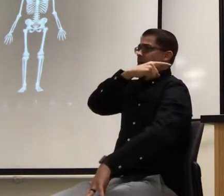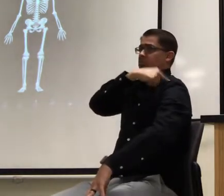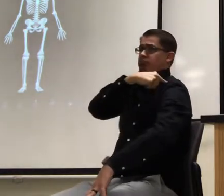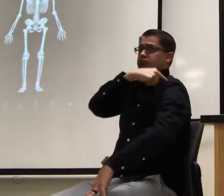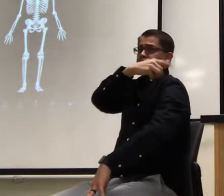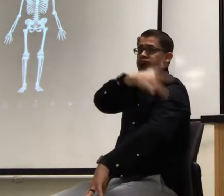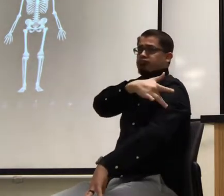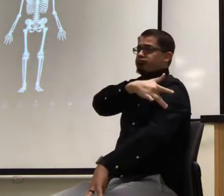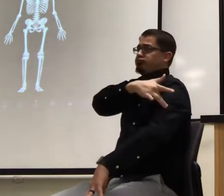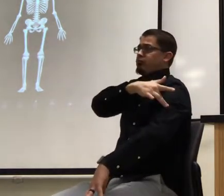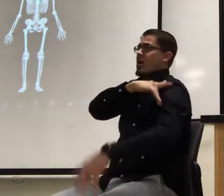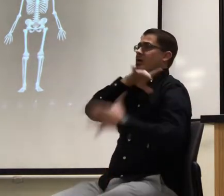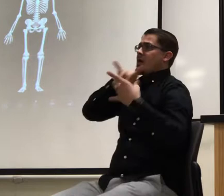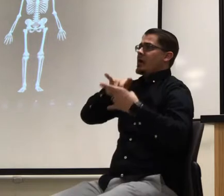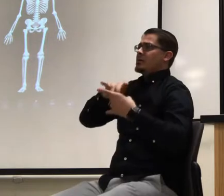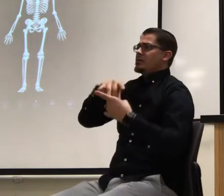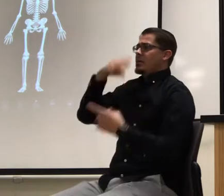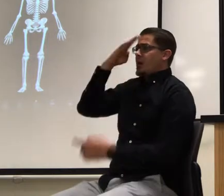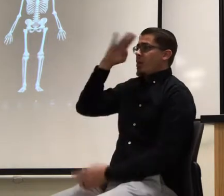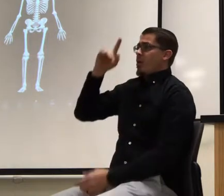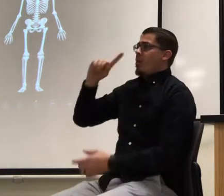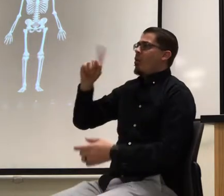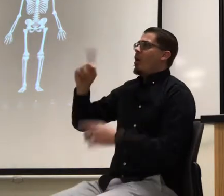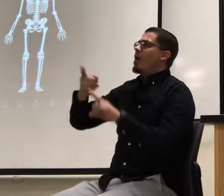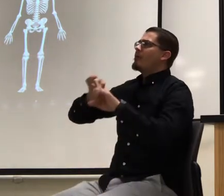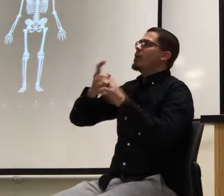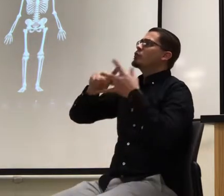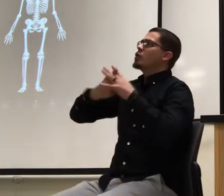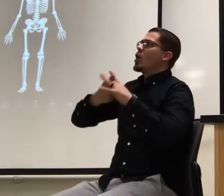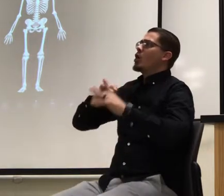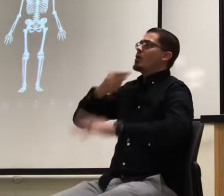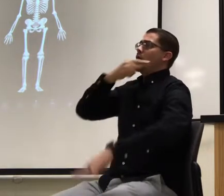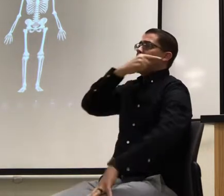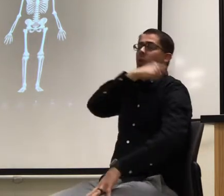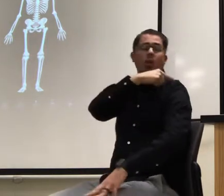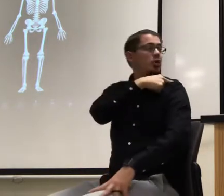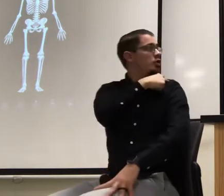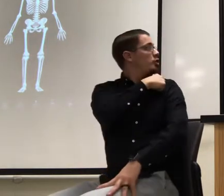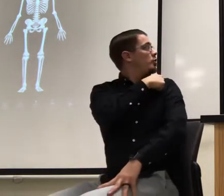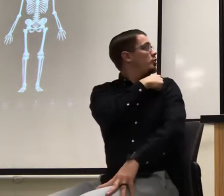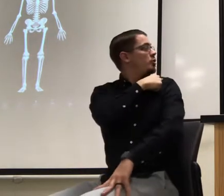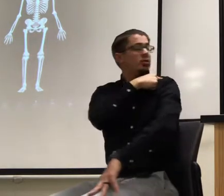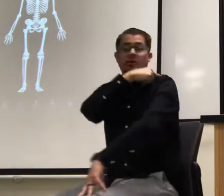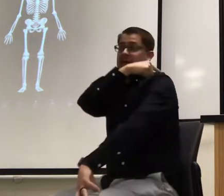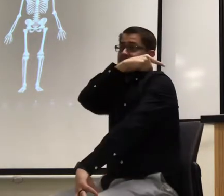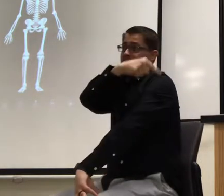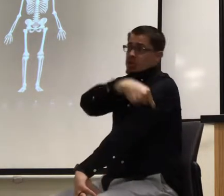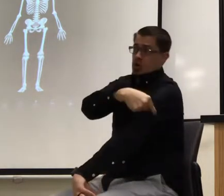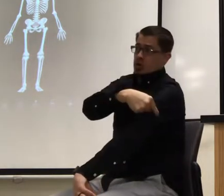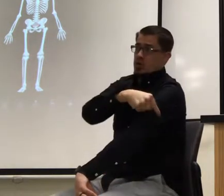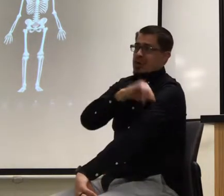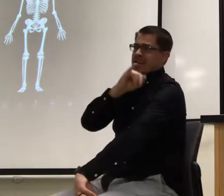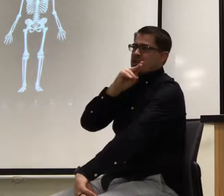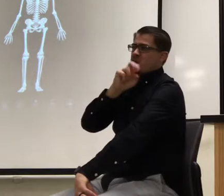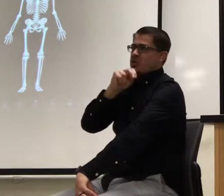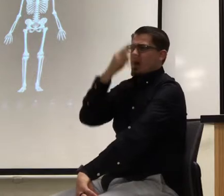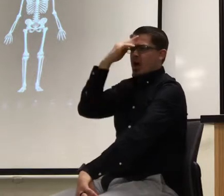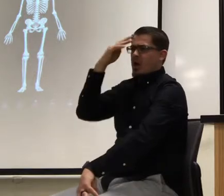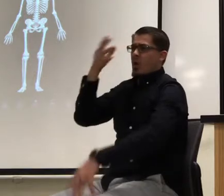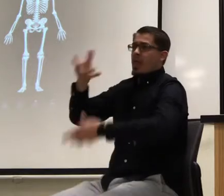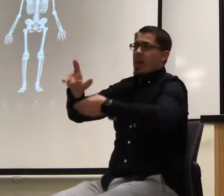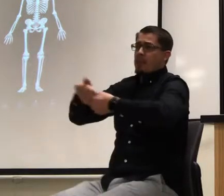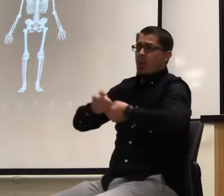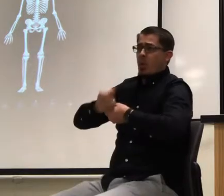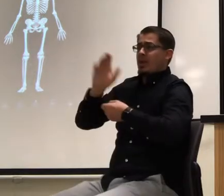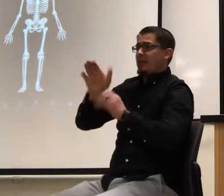those two spots. And let's say I know this is the origin, this is the insertion. And I know muscles do one thing. They pull, they never push. This muscle